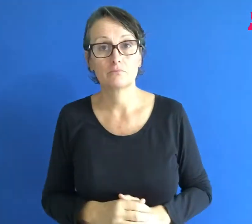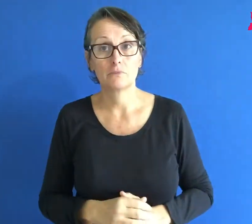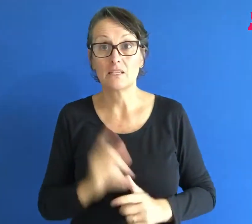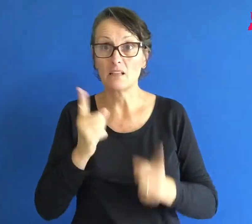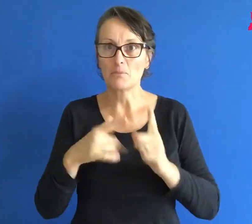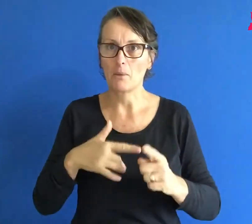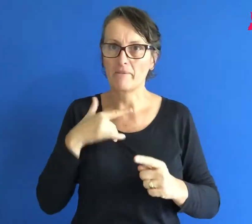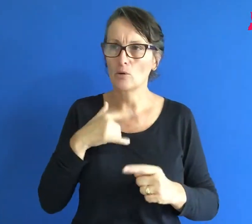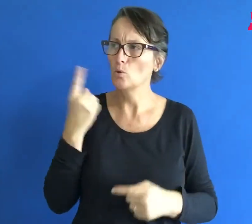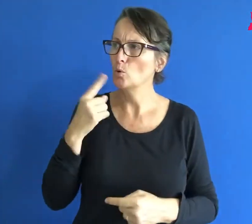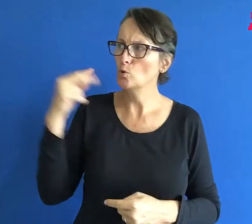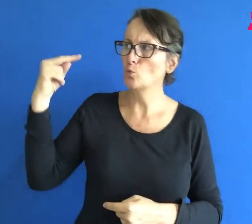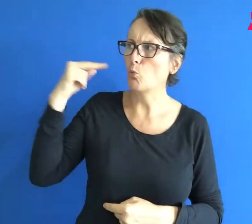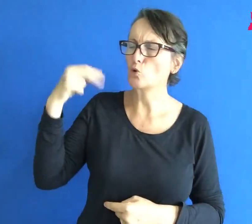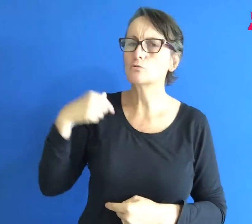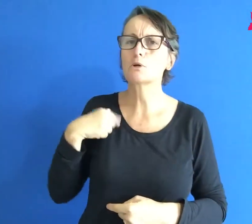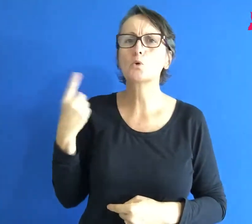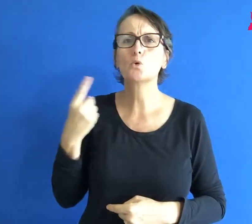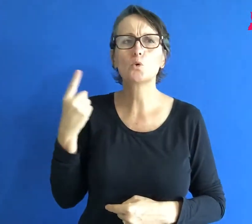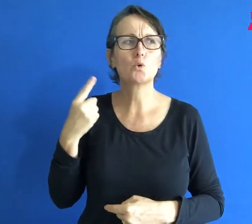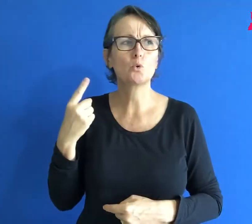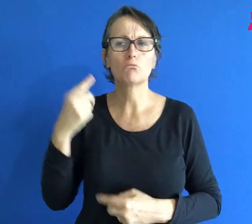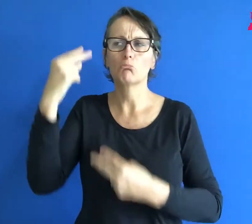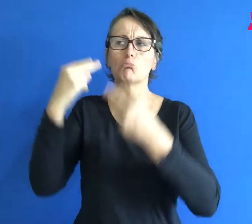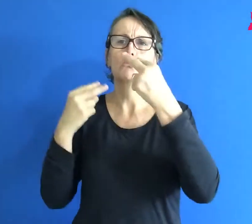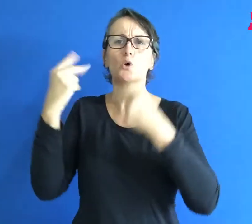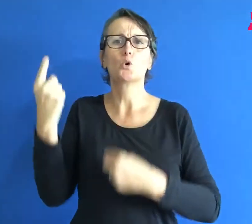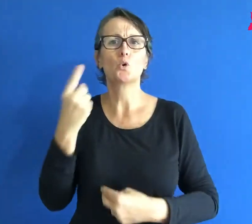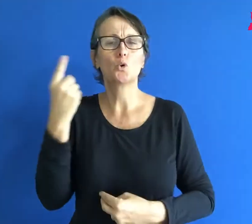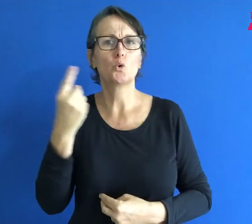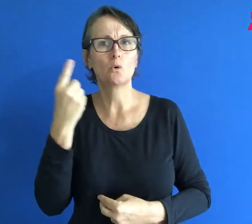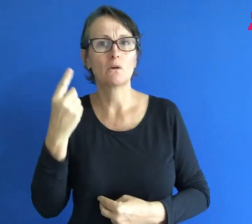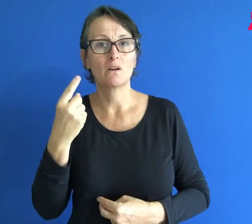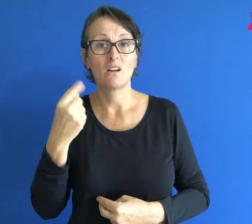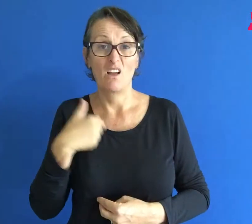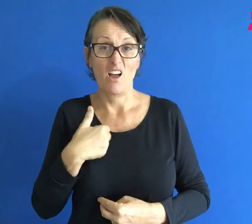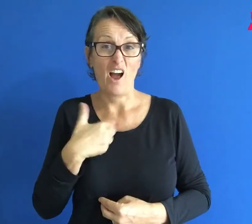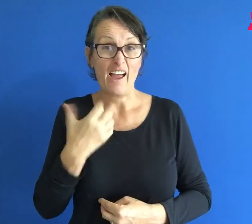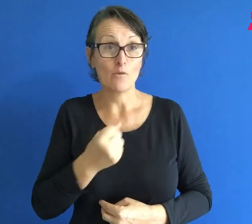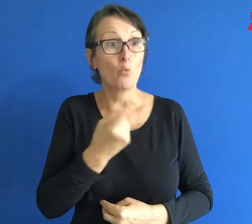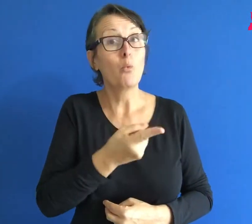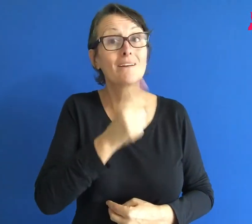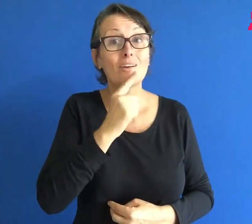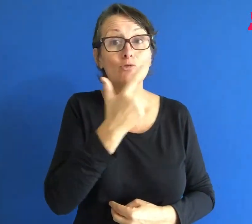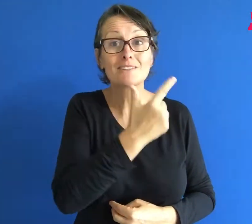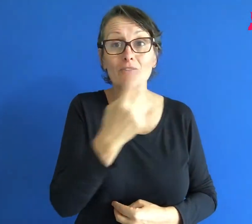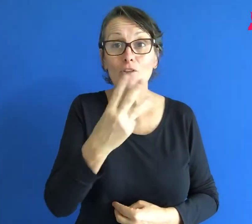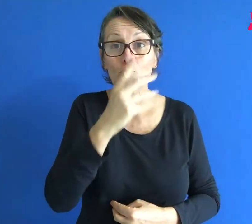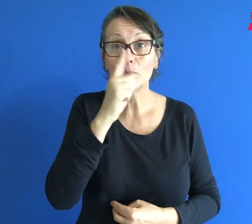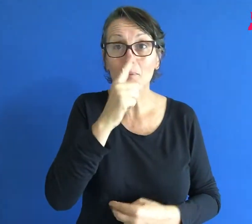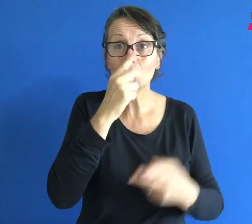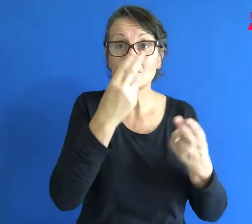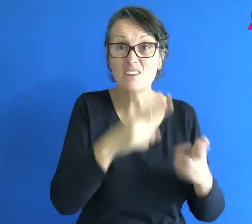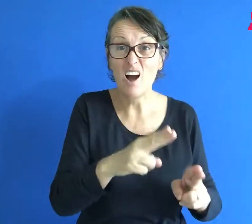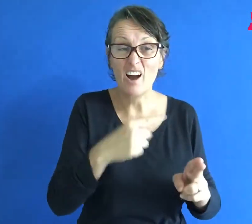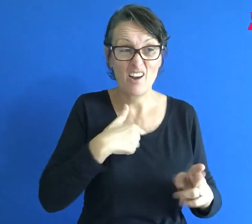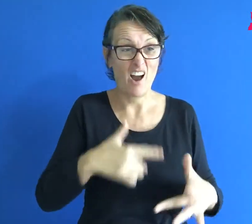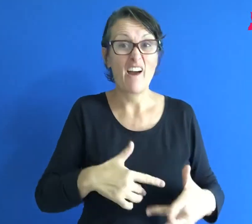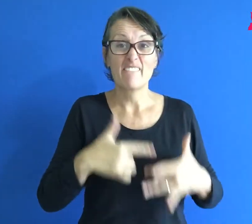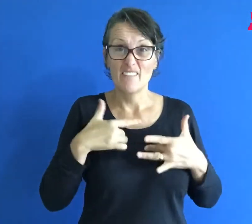who's judging me. I reckon I had 173 people imagined in my head judging me. And I went to that number because of the number of fatalities. And